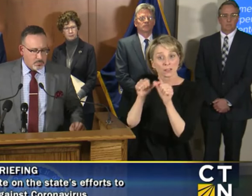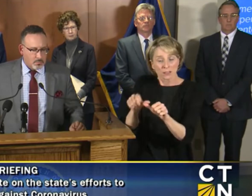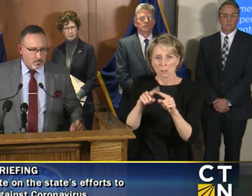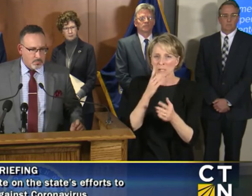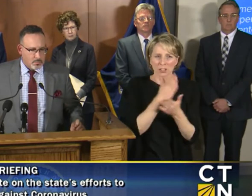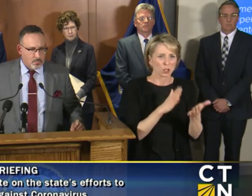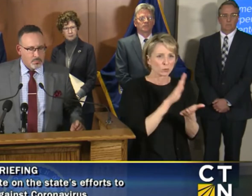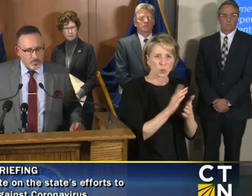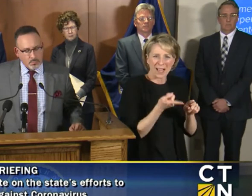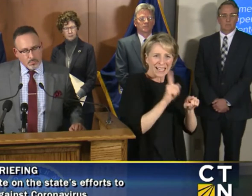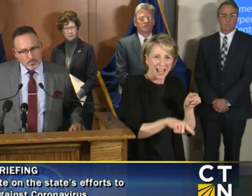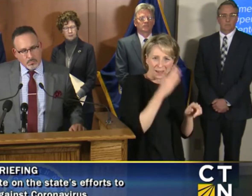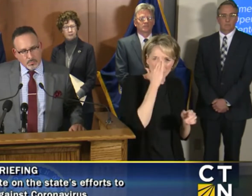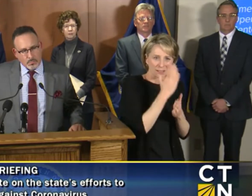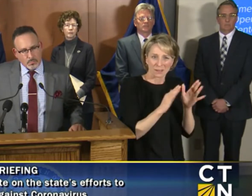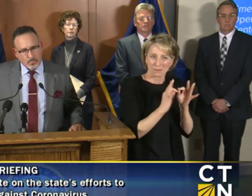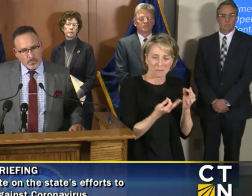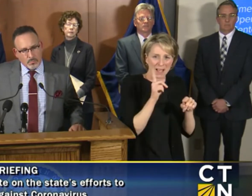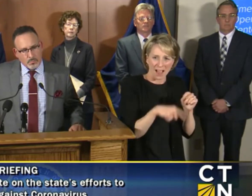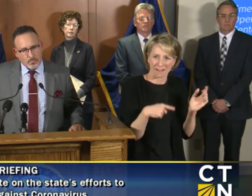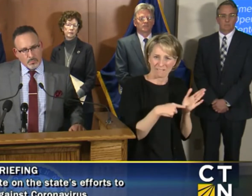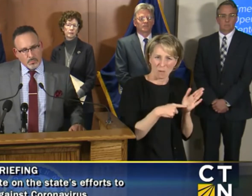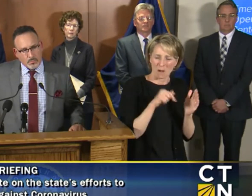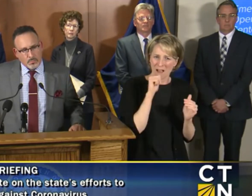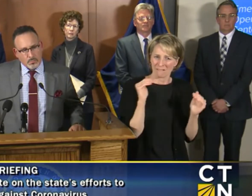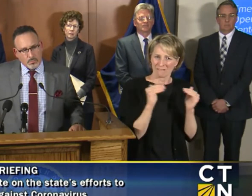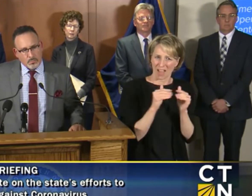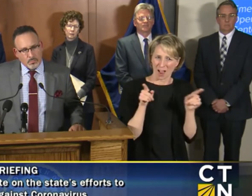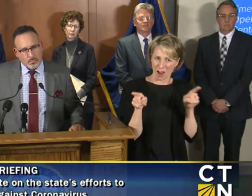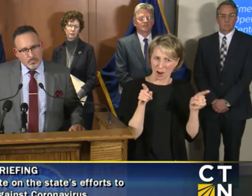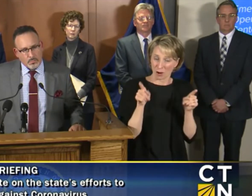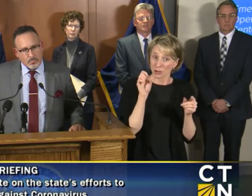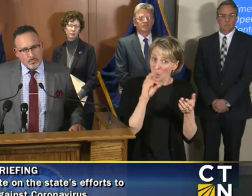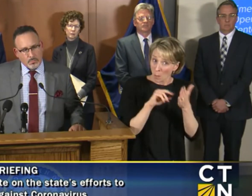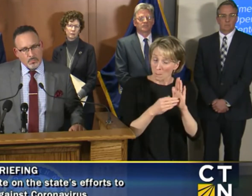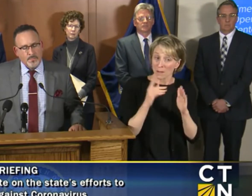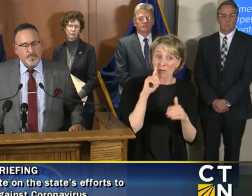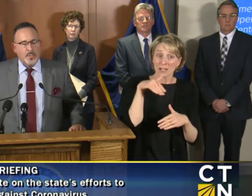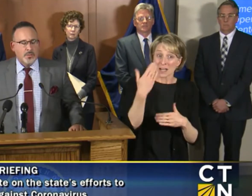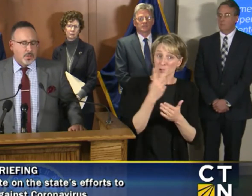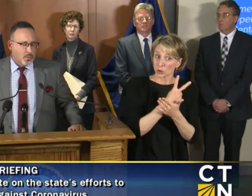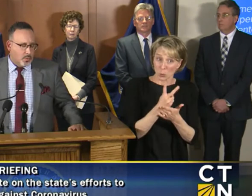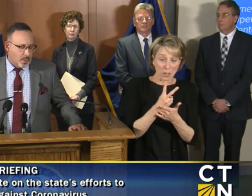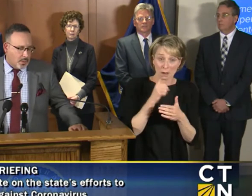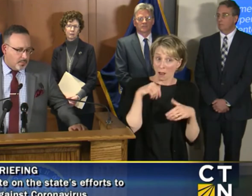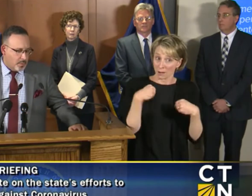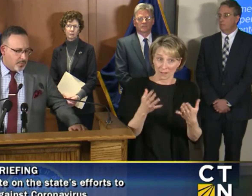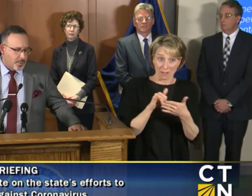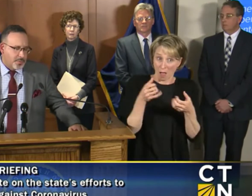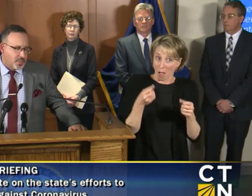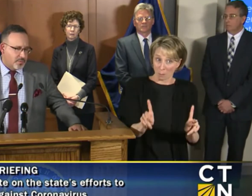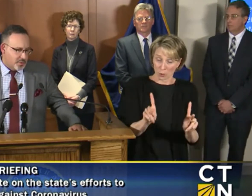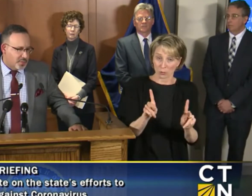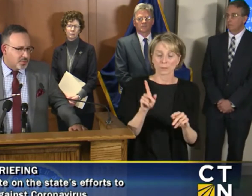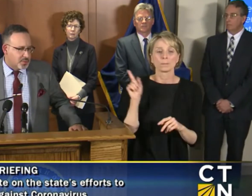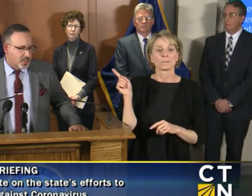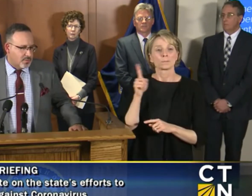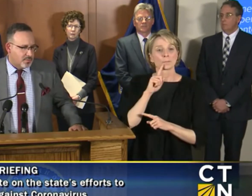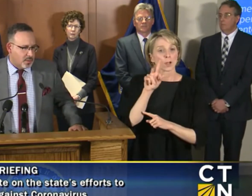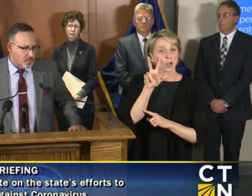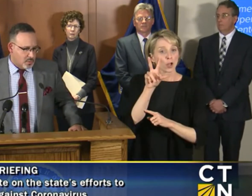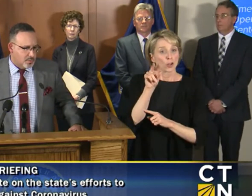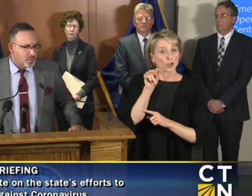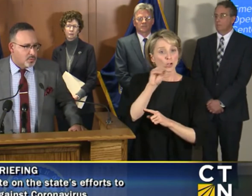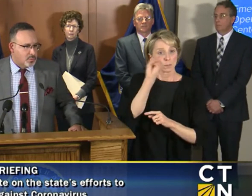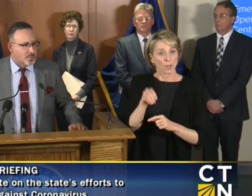unfair. So are many schools really for the next 2 weeks there won't be distant learning? So 30% of our districts